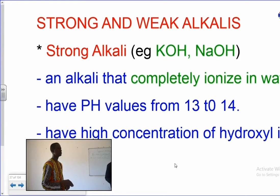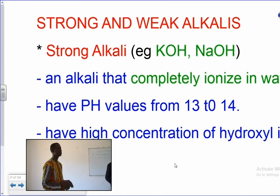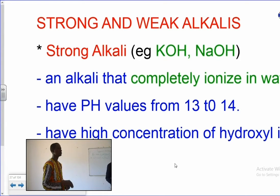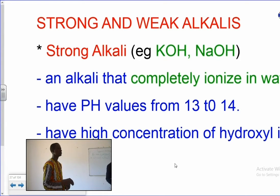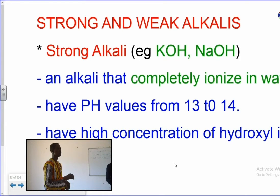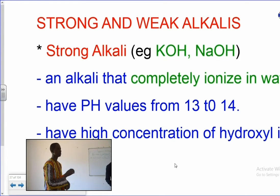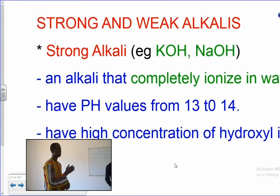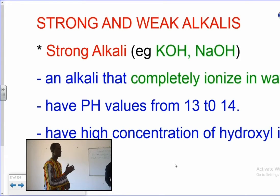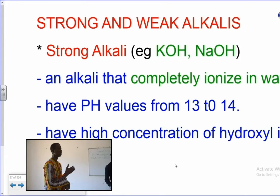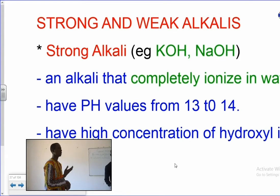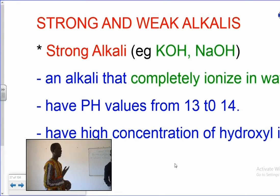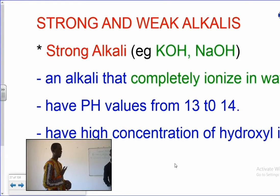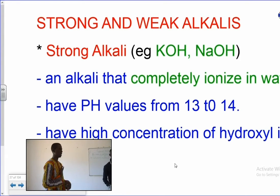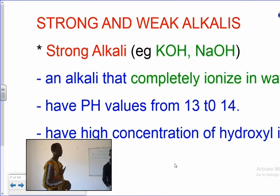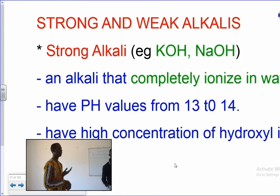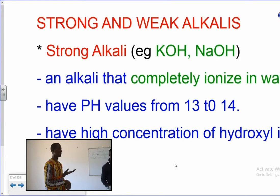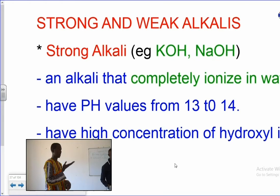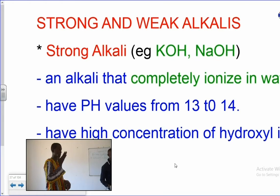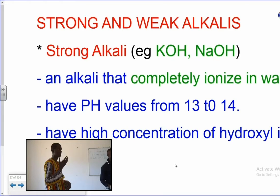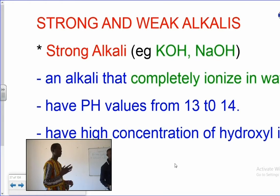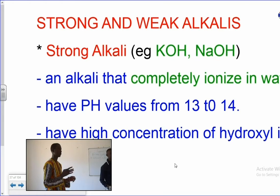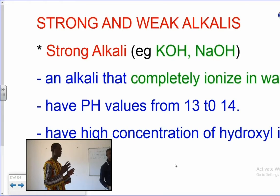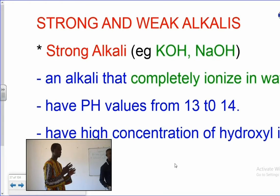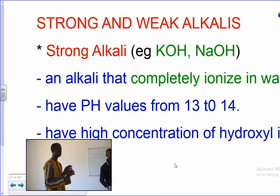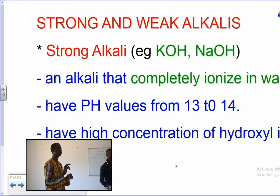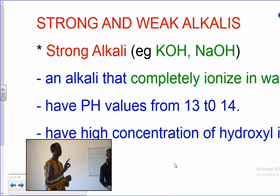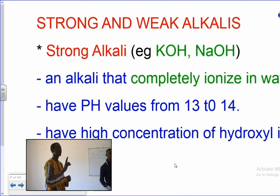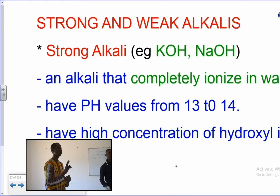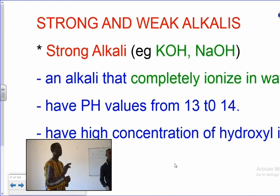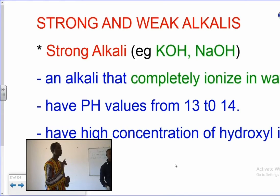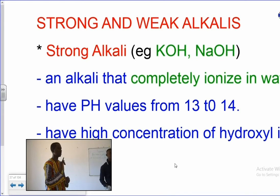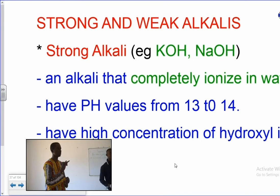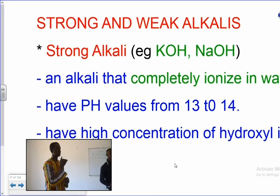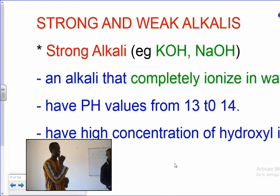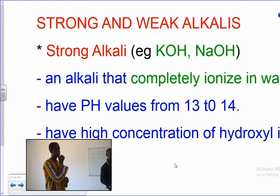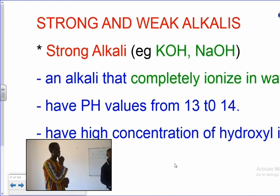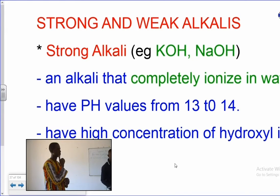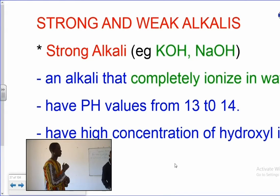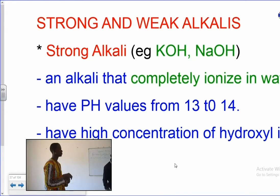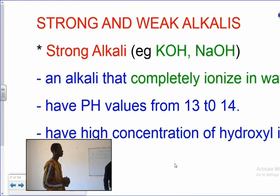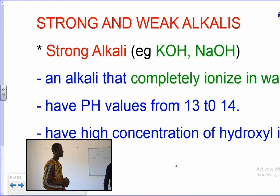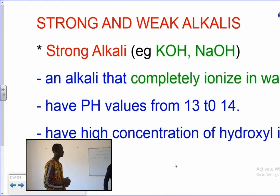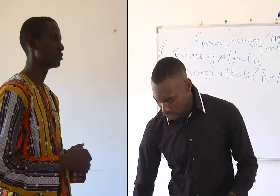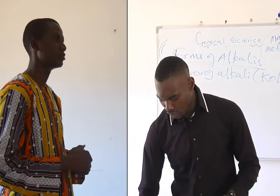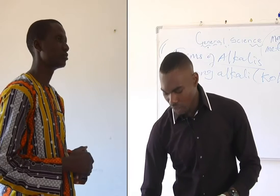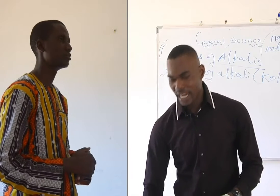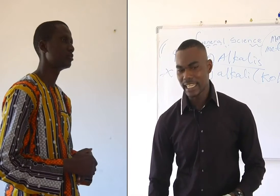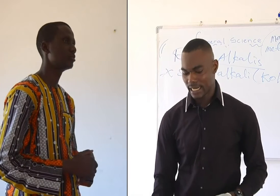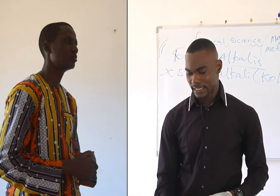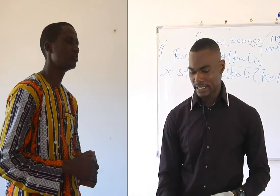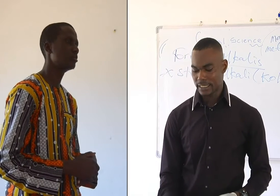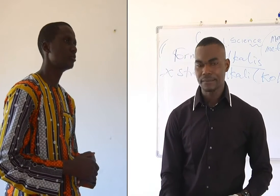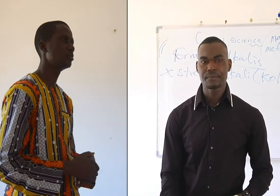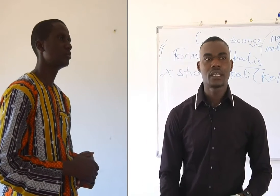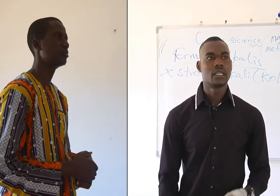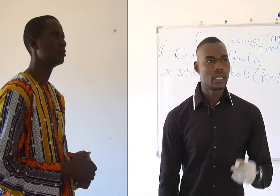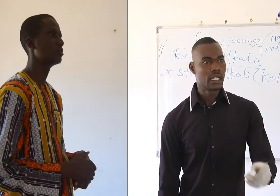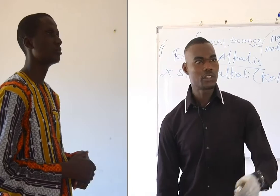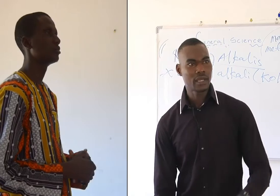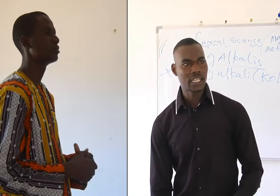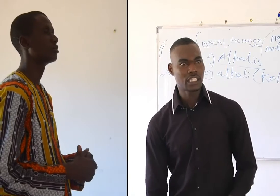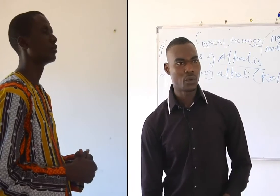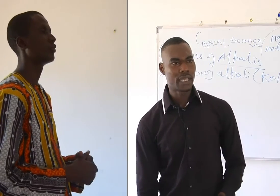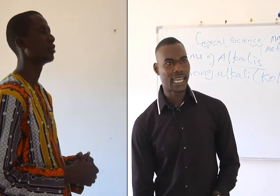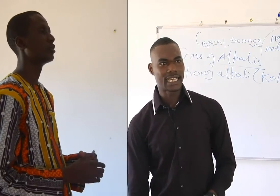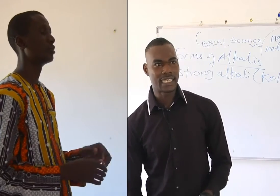and they have high concentration of hydroxide ions. That is about strong alkalis.